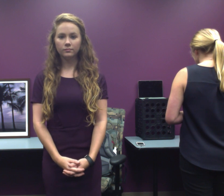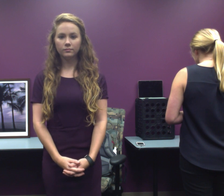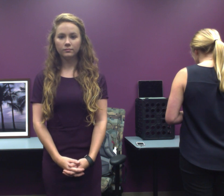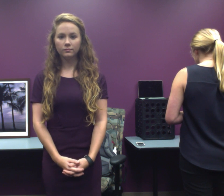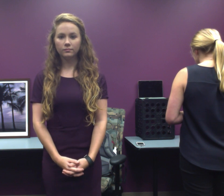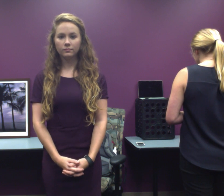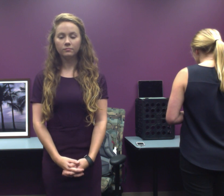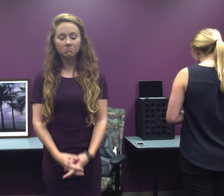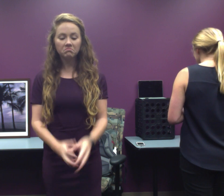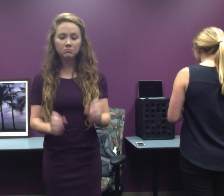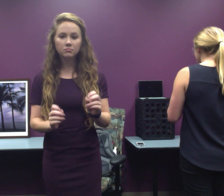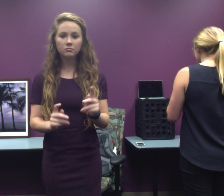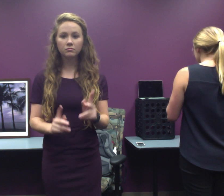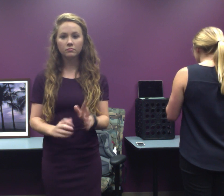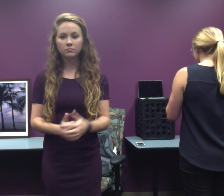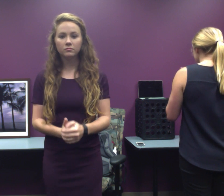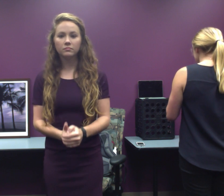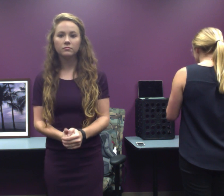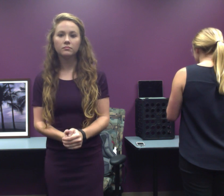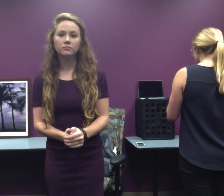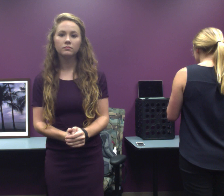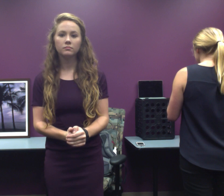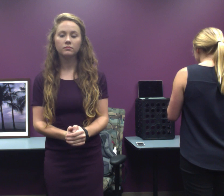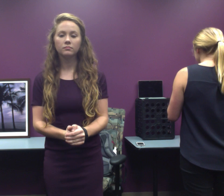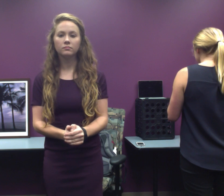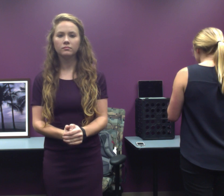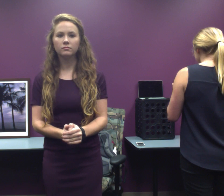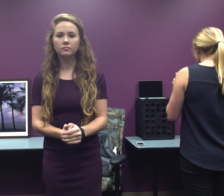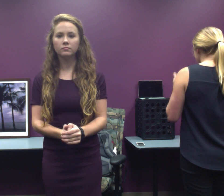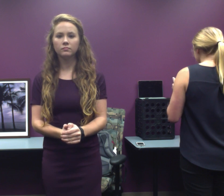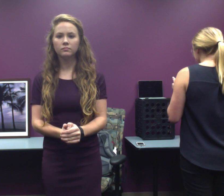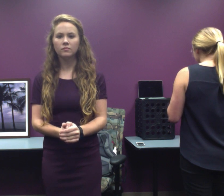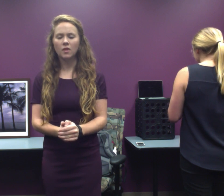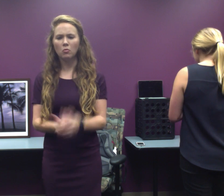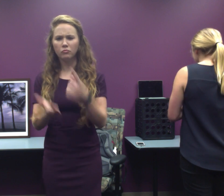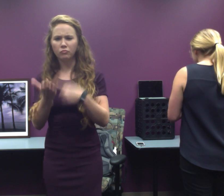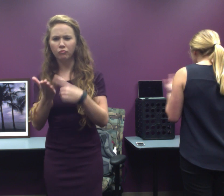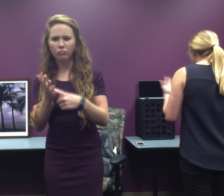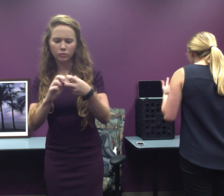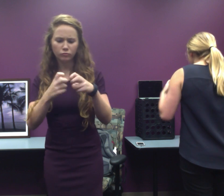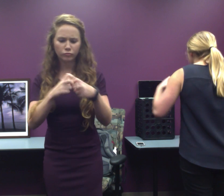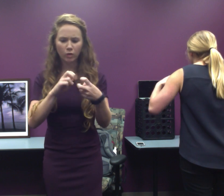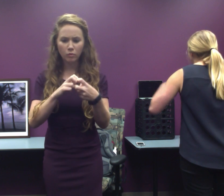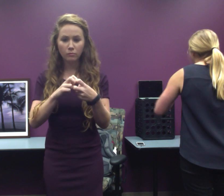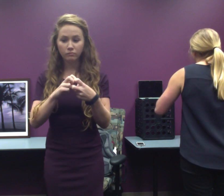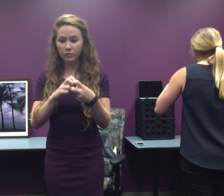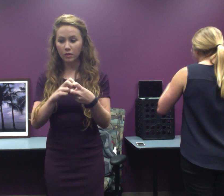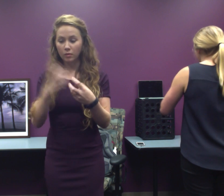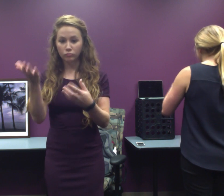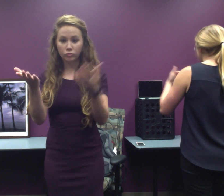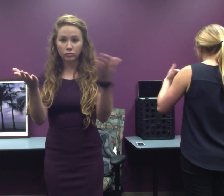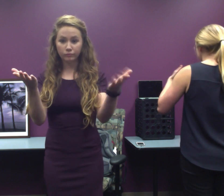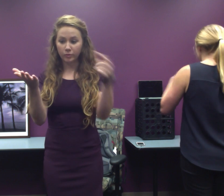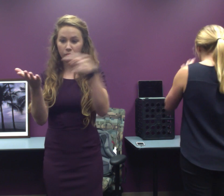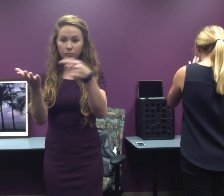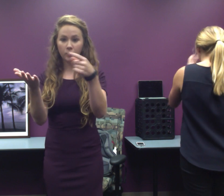All right. We're also going to talk about problems that both sides had right now. So we have the British side,